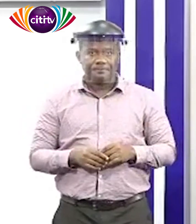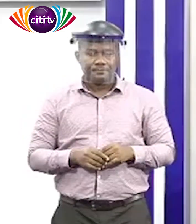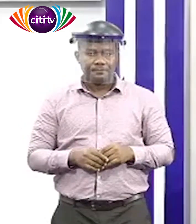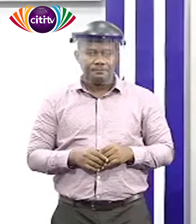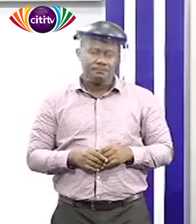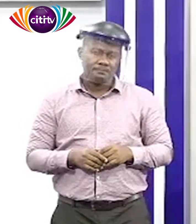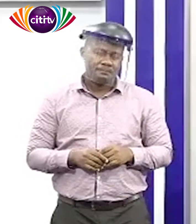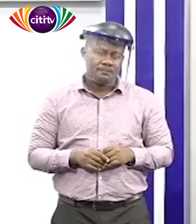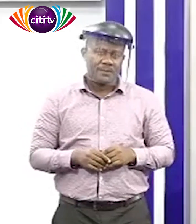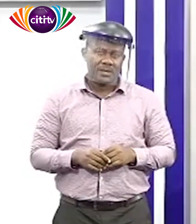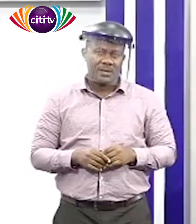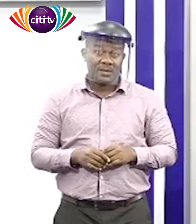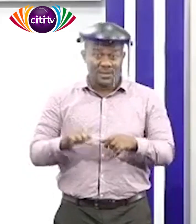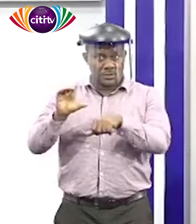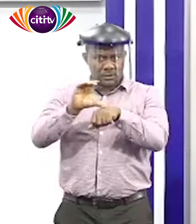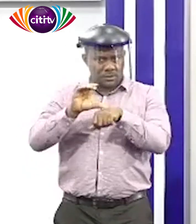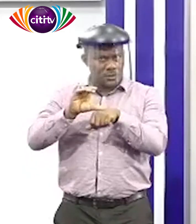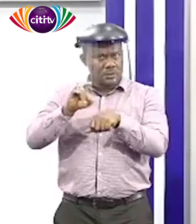General civic protocols for churches.